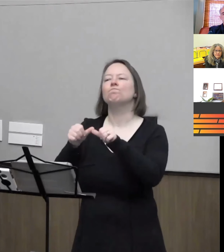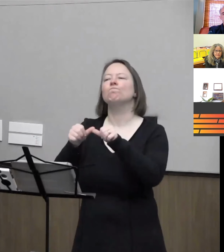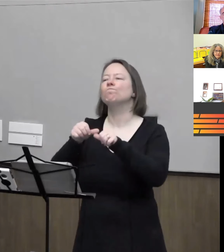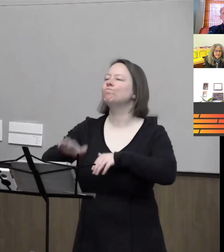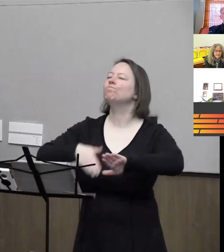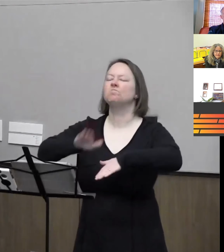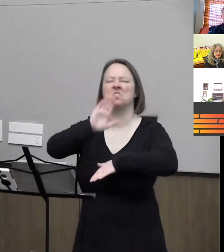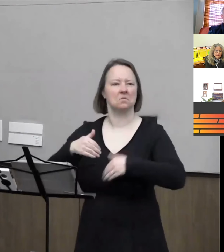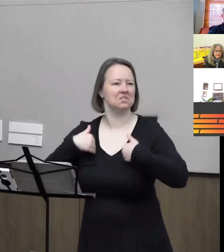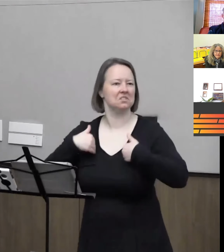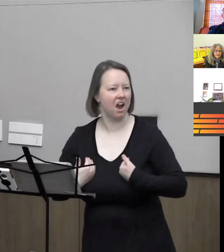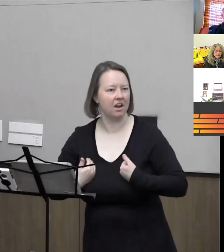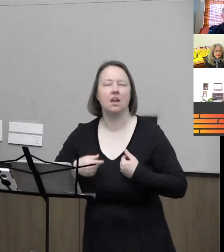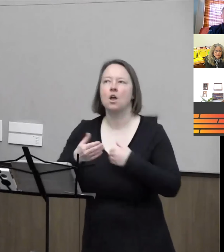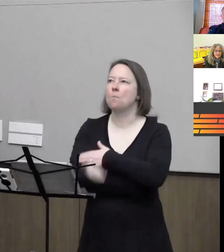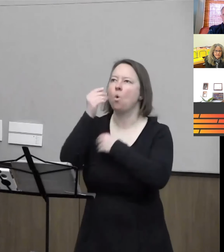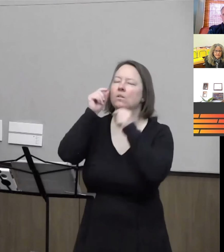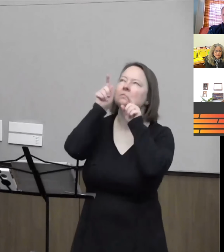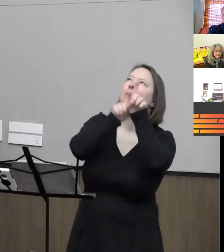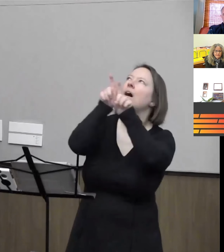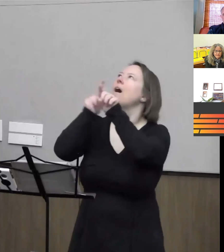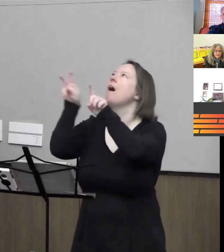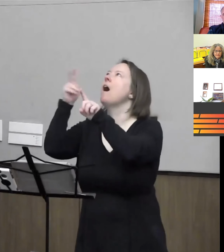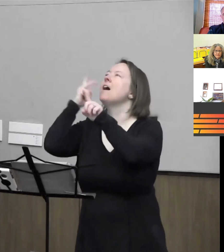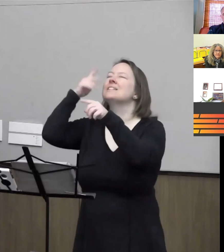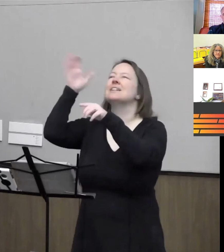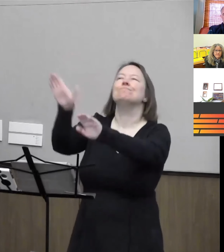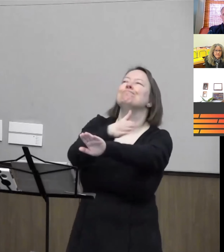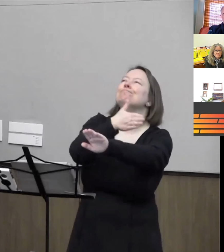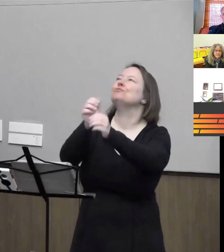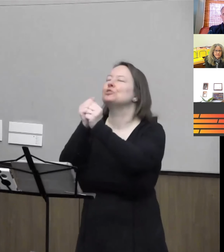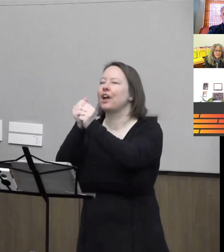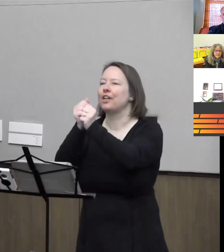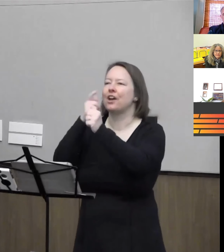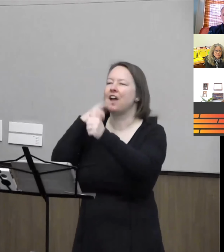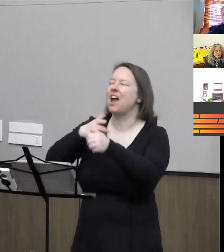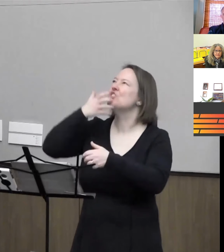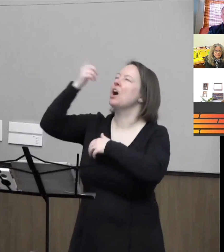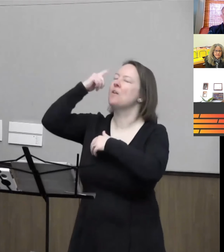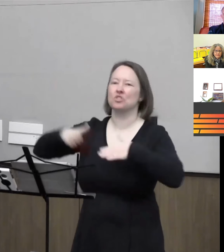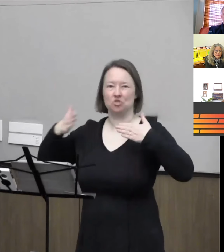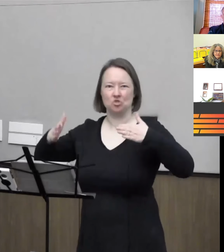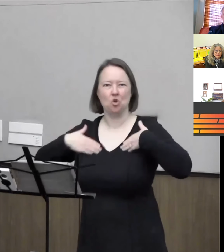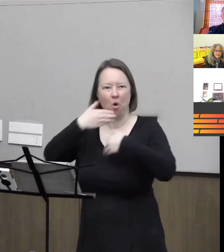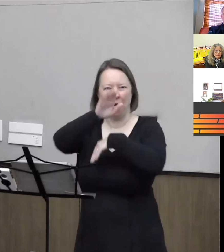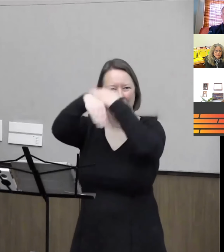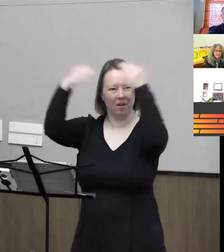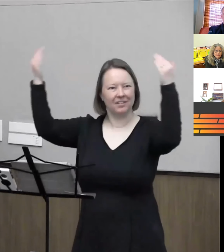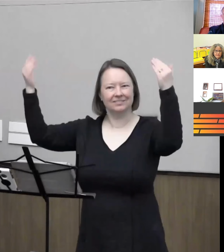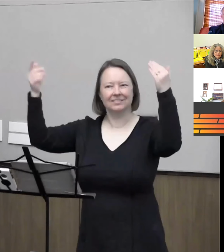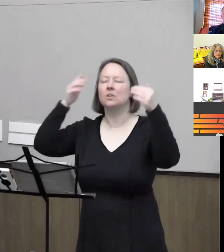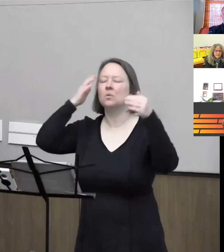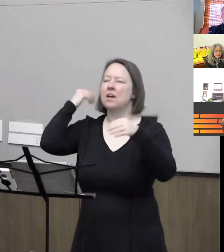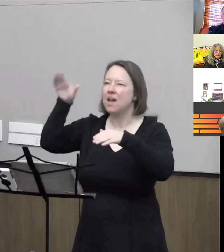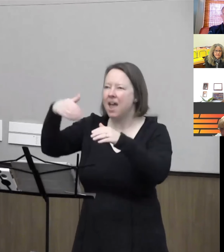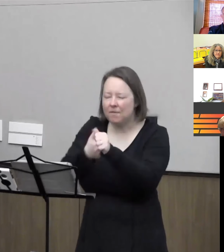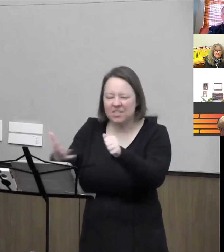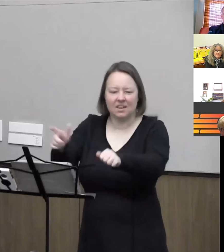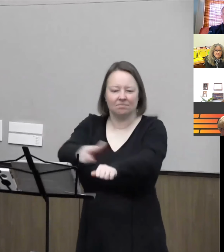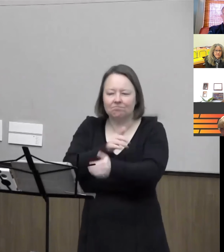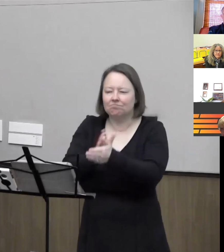can look up and see the morning stars singing together and the sons of God shouting for joy. When you get all of these things working together